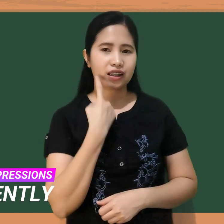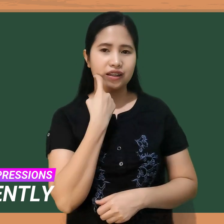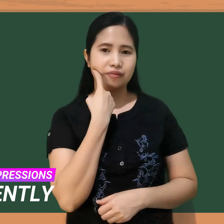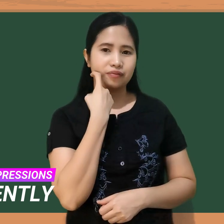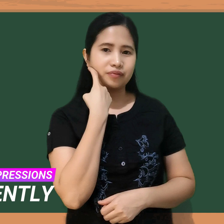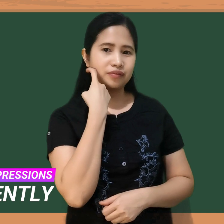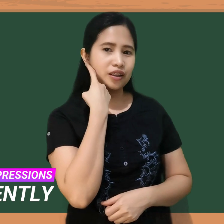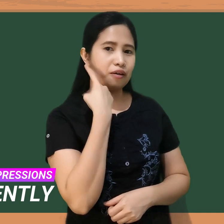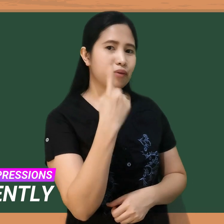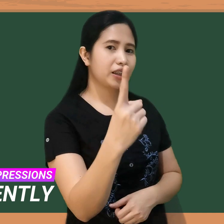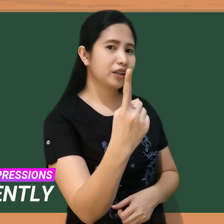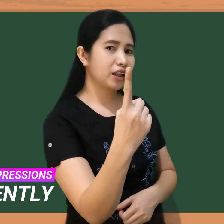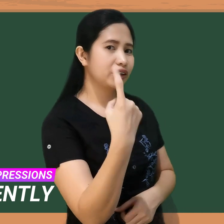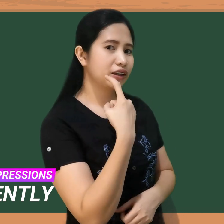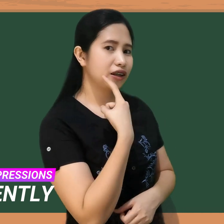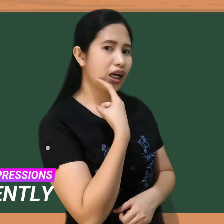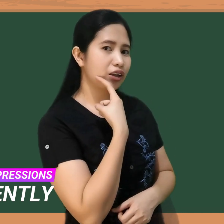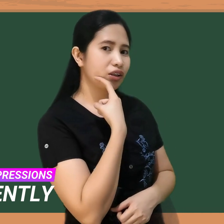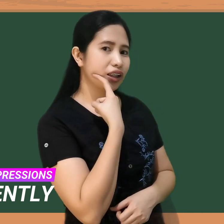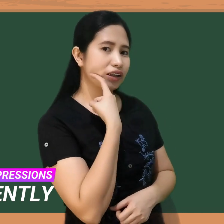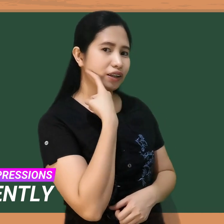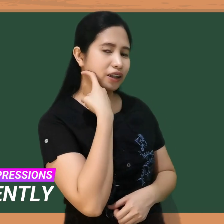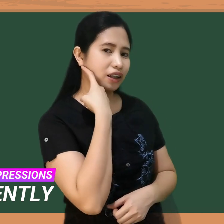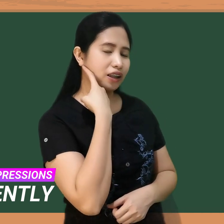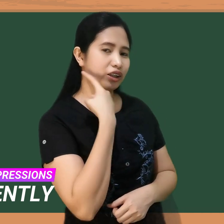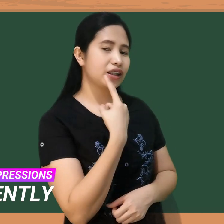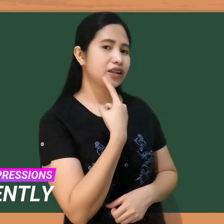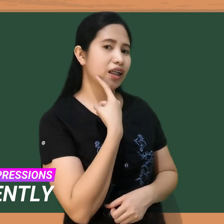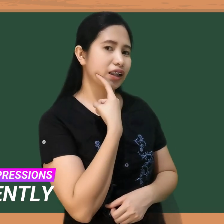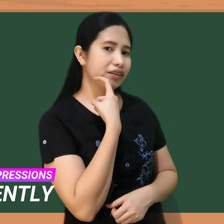Recently. Para siyang iaan lang natin sa cheeks natin.